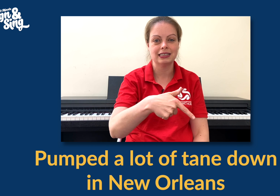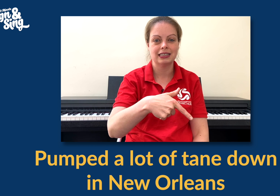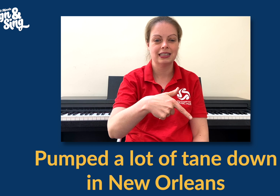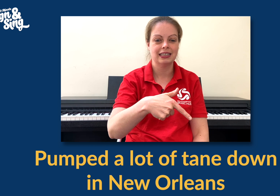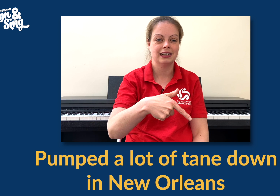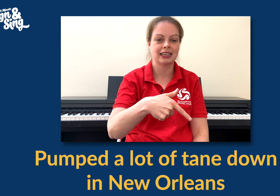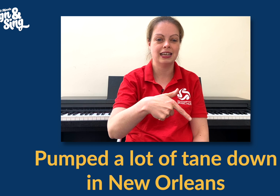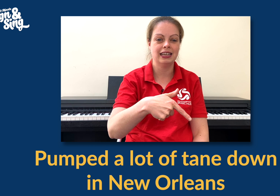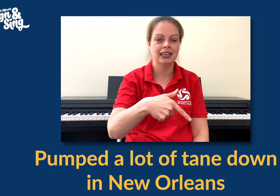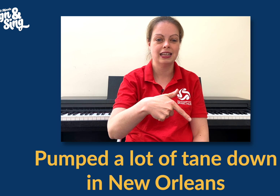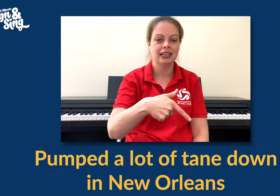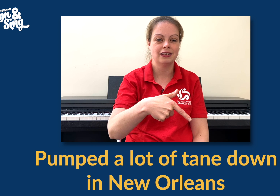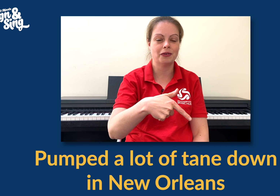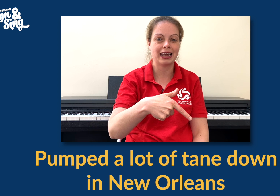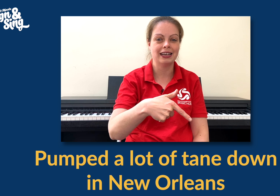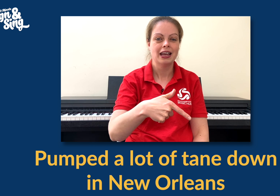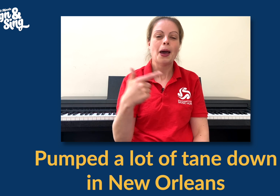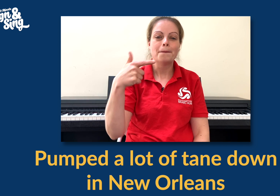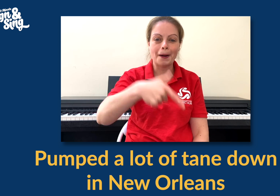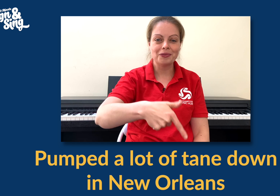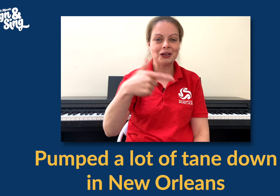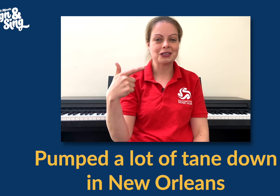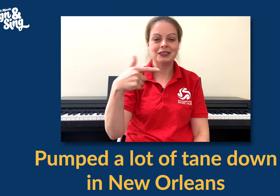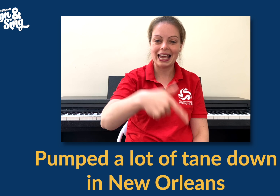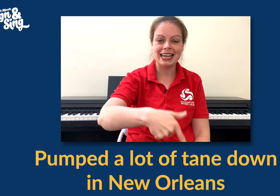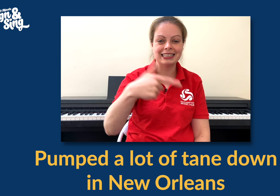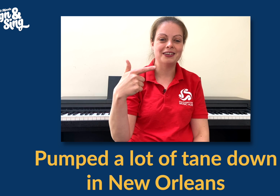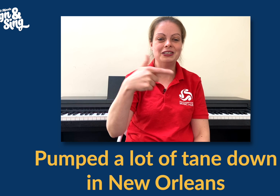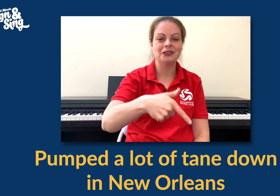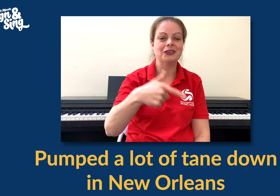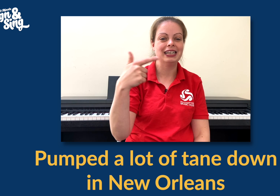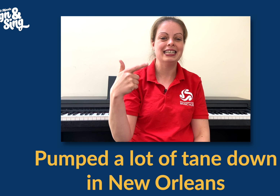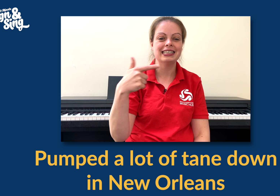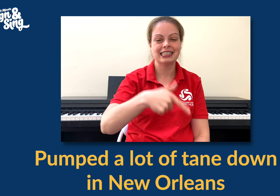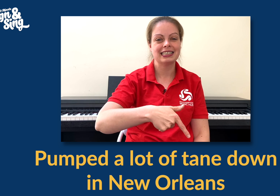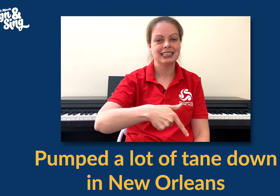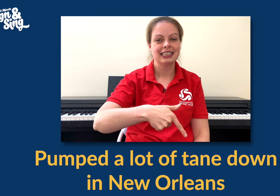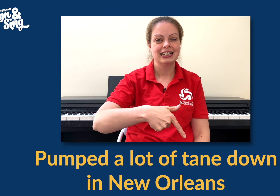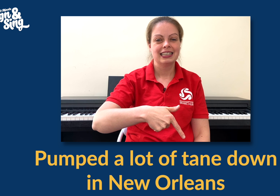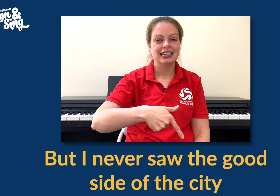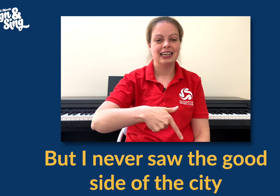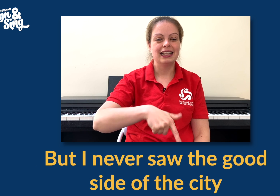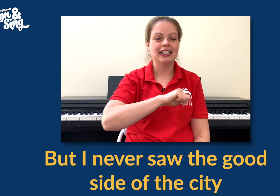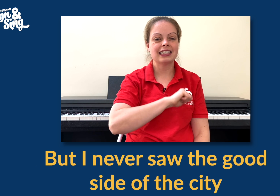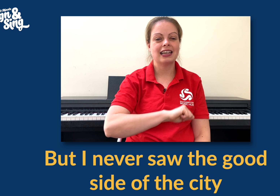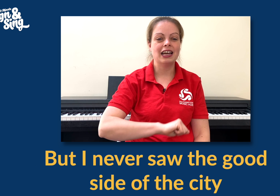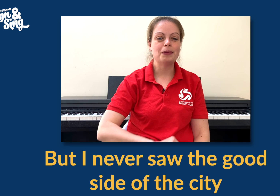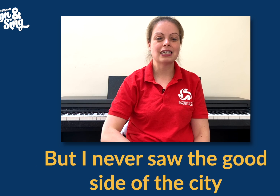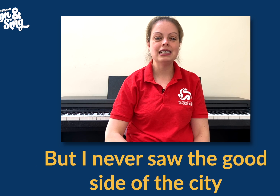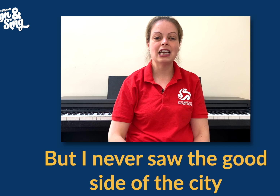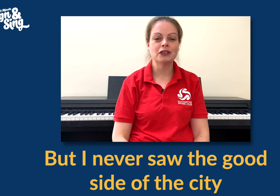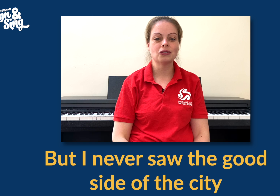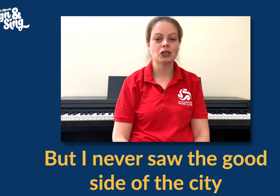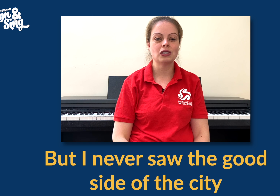Orleans. Okay, do that one again. Pumped a lot of tane down in New Orleans. And then the next line,